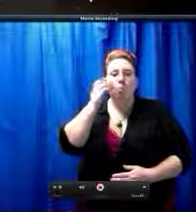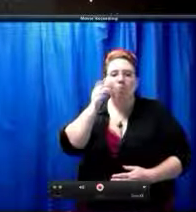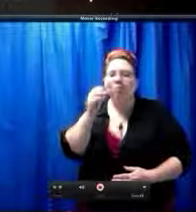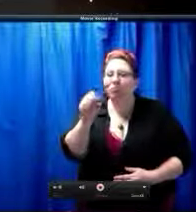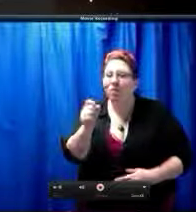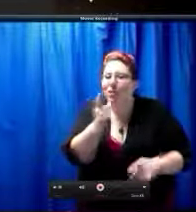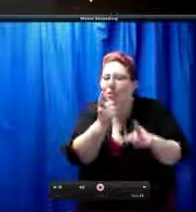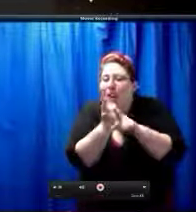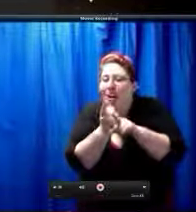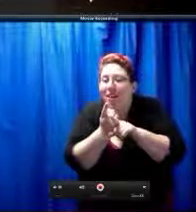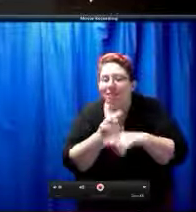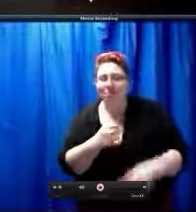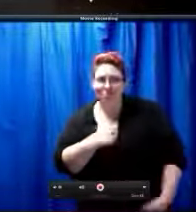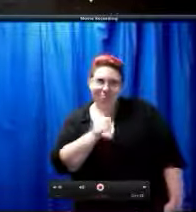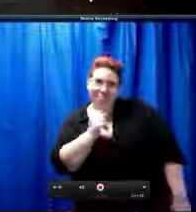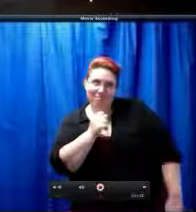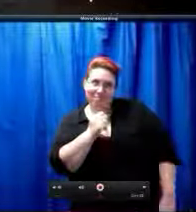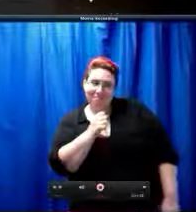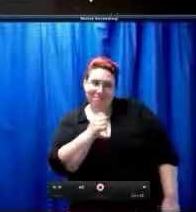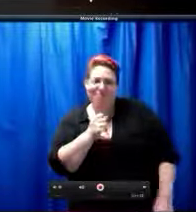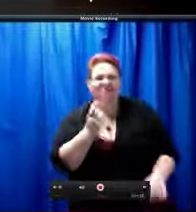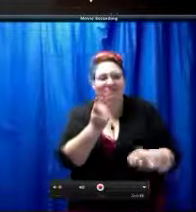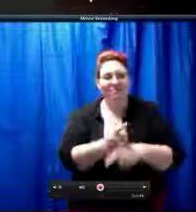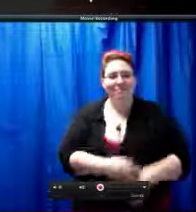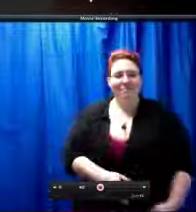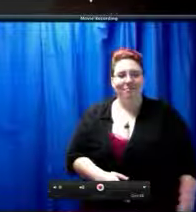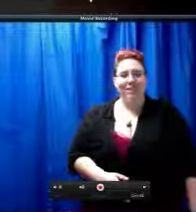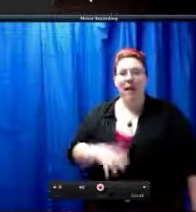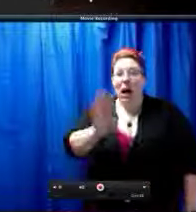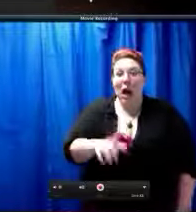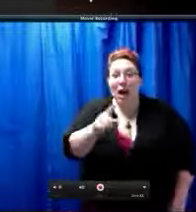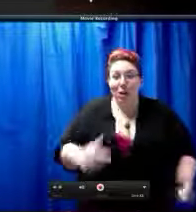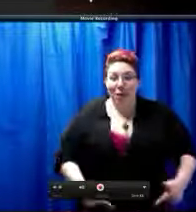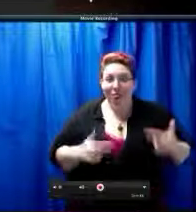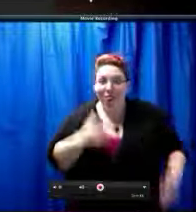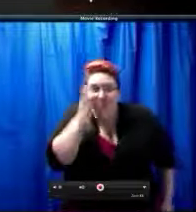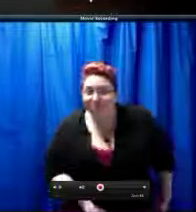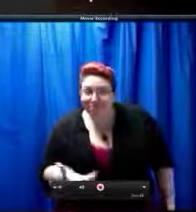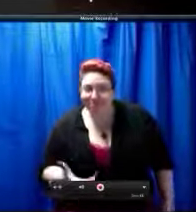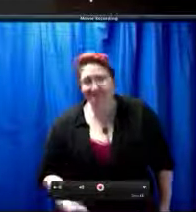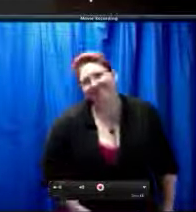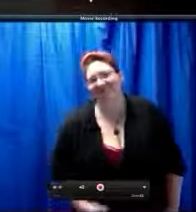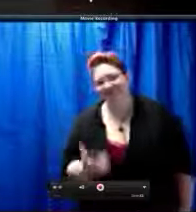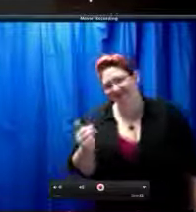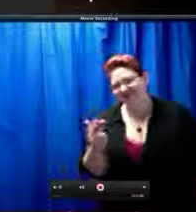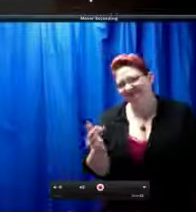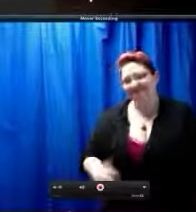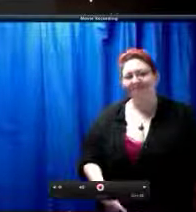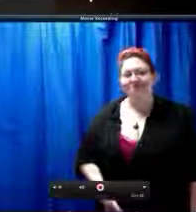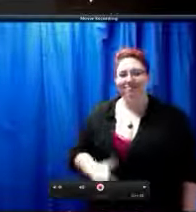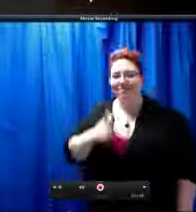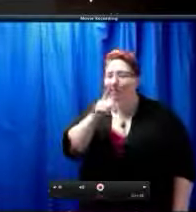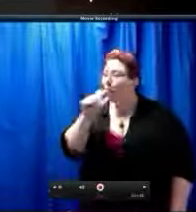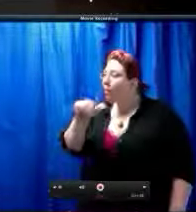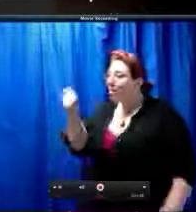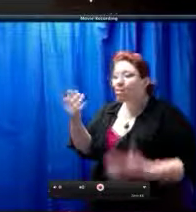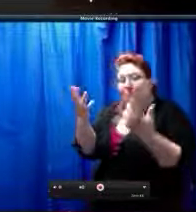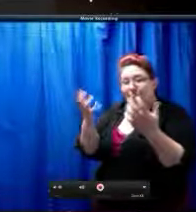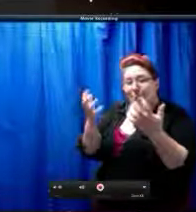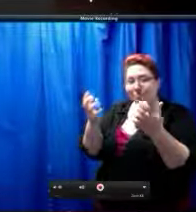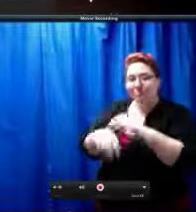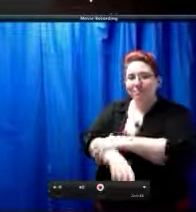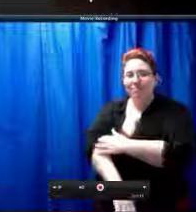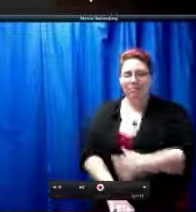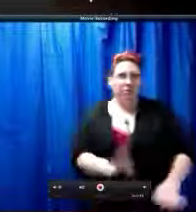I think you're clear. You're going to live. It's all good. All right. Anybody else you want to be screened? Have a seat. I'm good. Oh, come